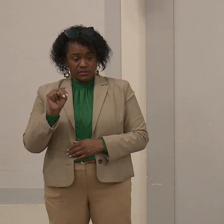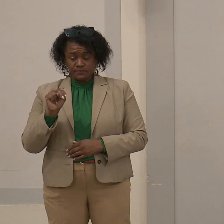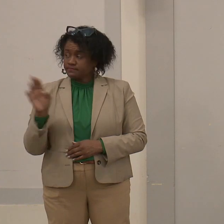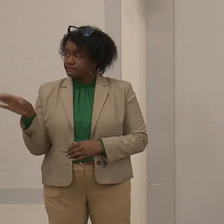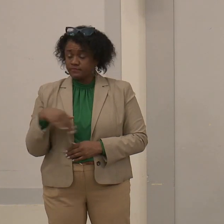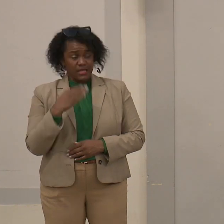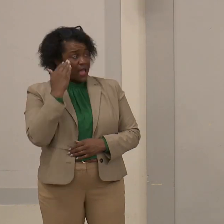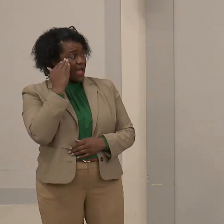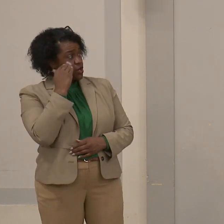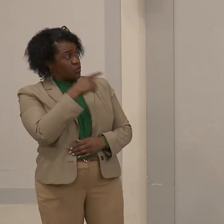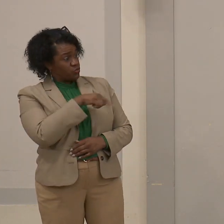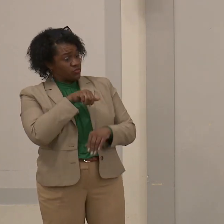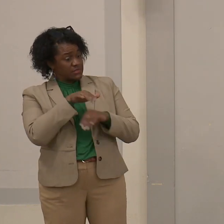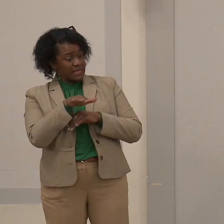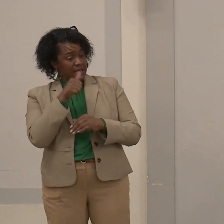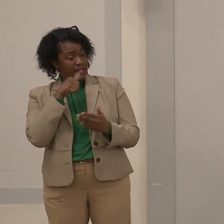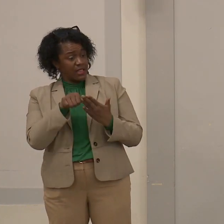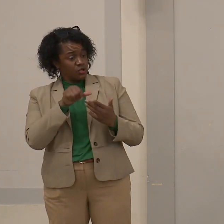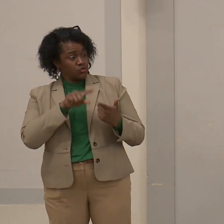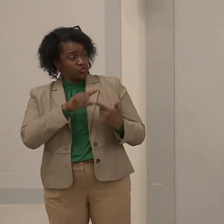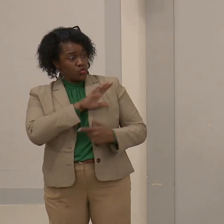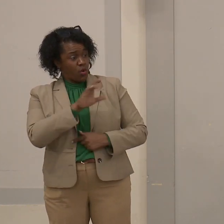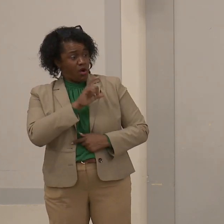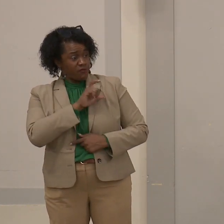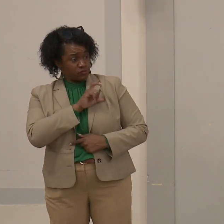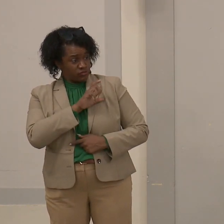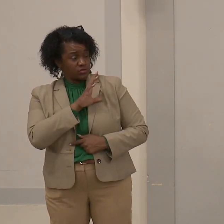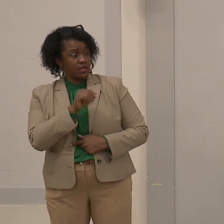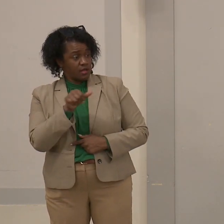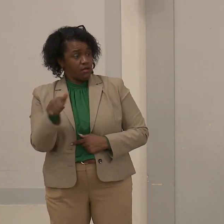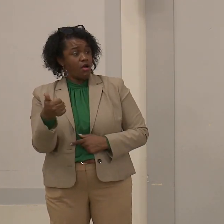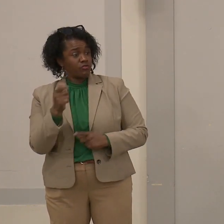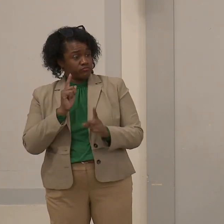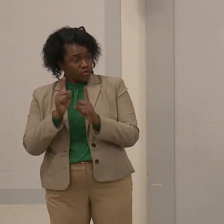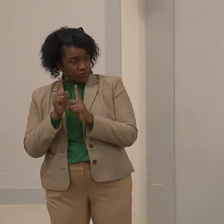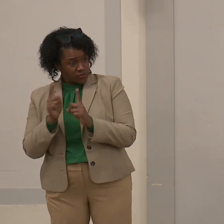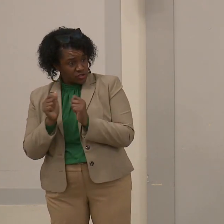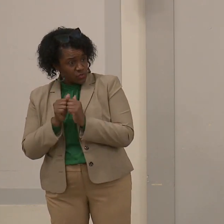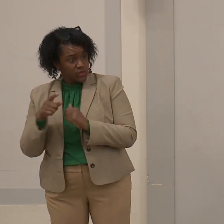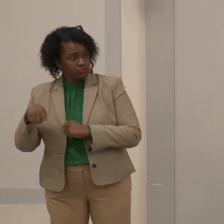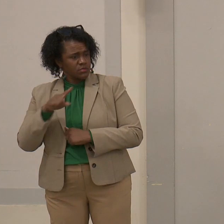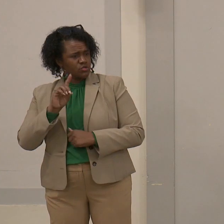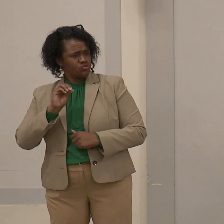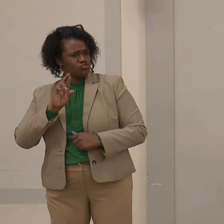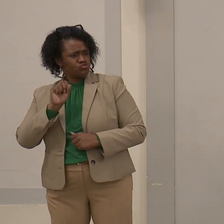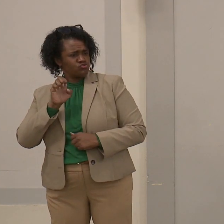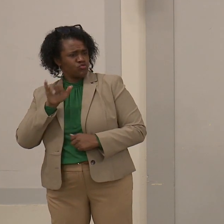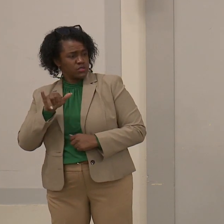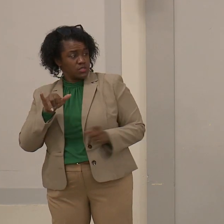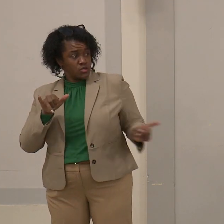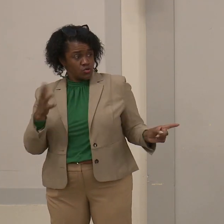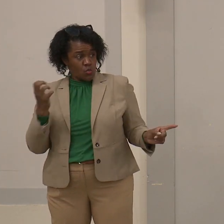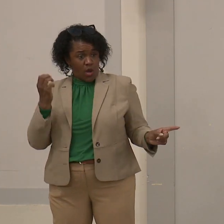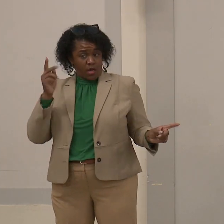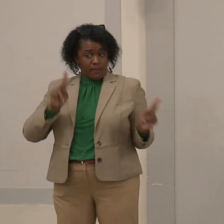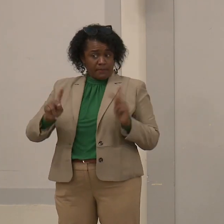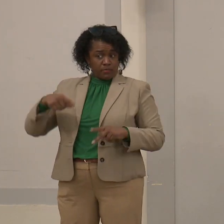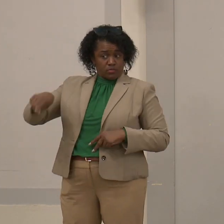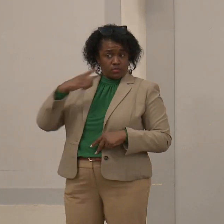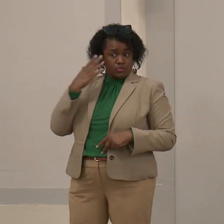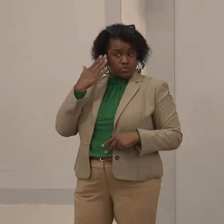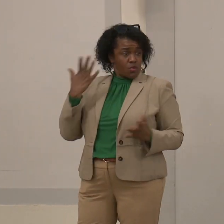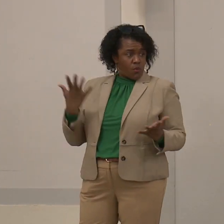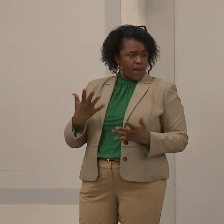I know you issued a letter to your officers as well as said that you had a conversation with Councilman Dorsey. What do you want the people to know? Well, number